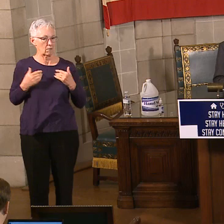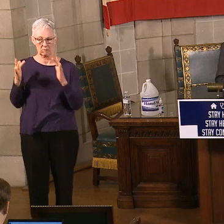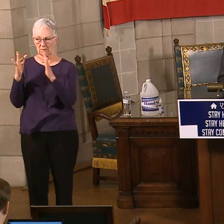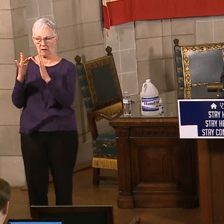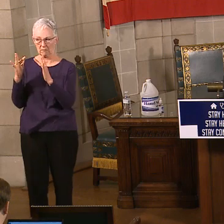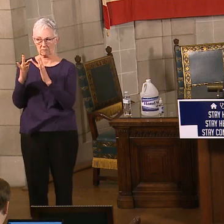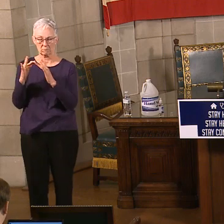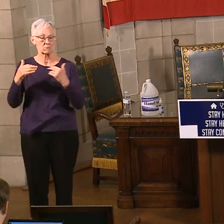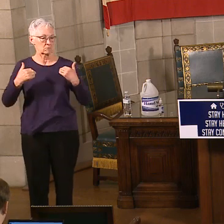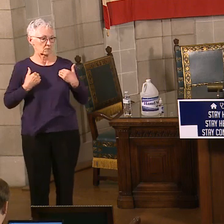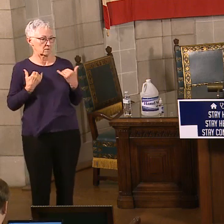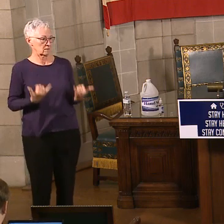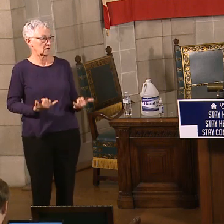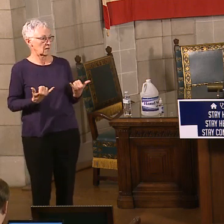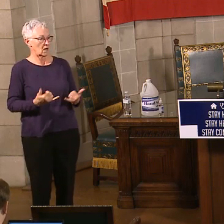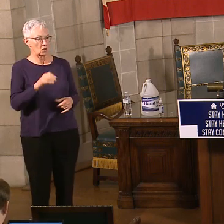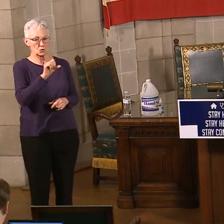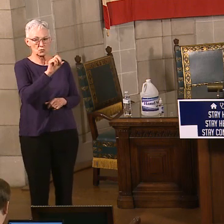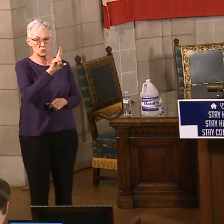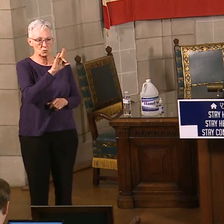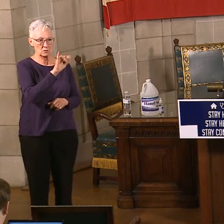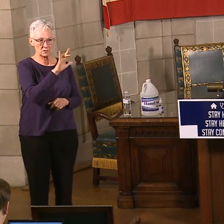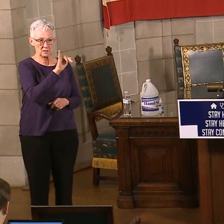suicide prevention hotline, which is